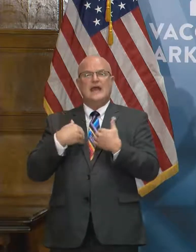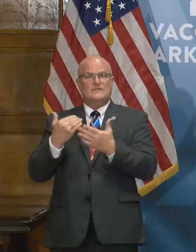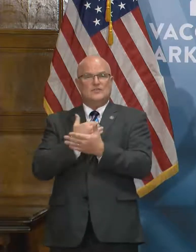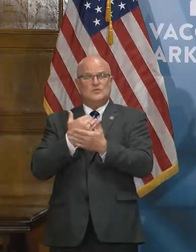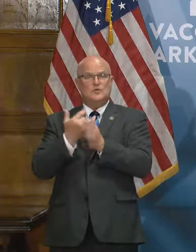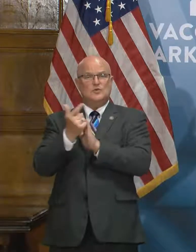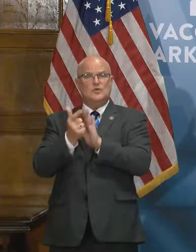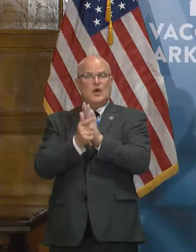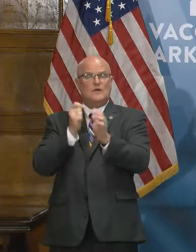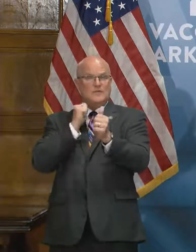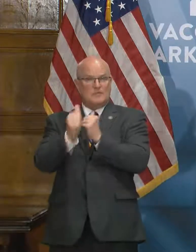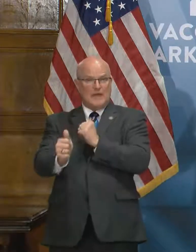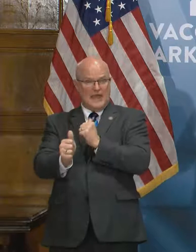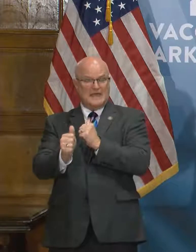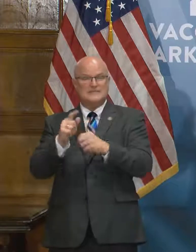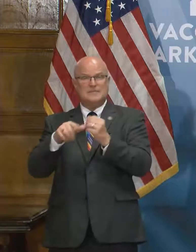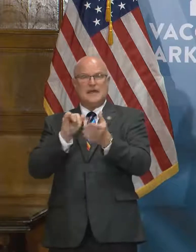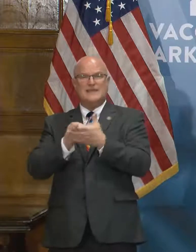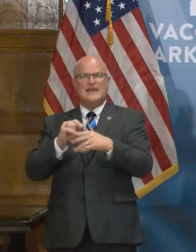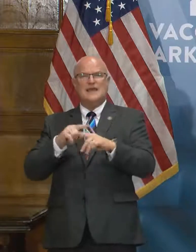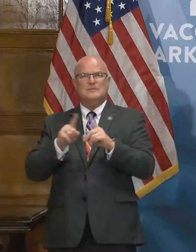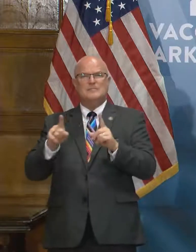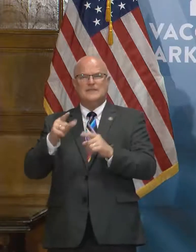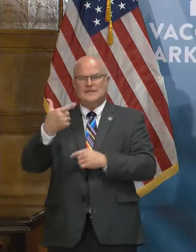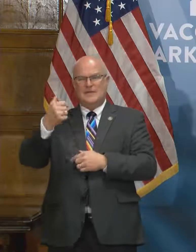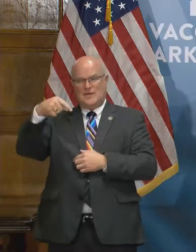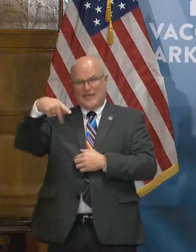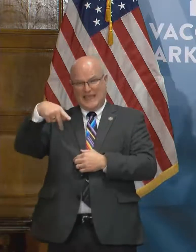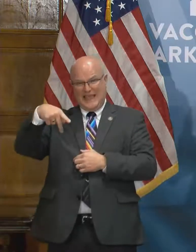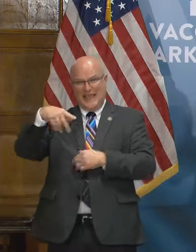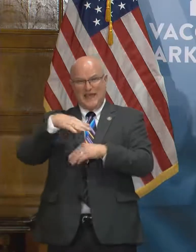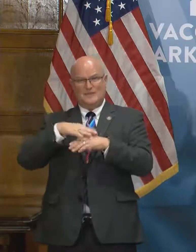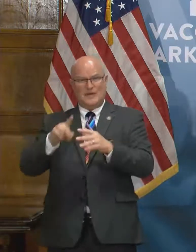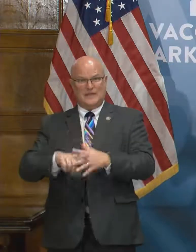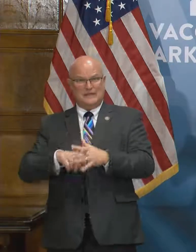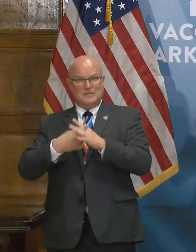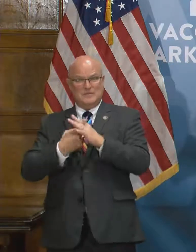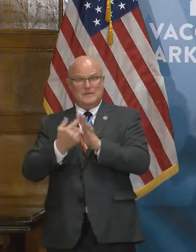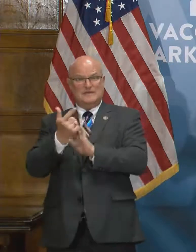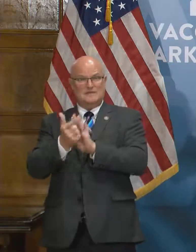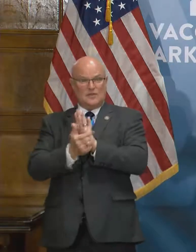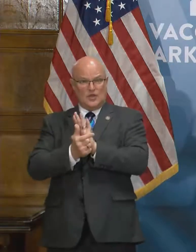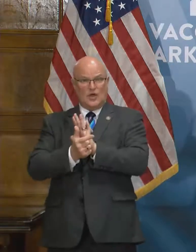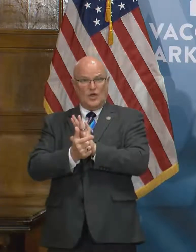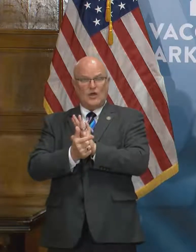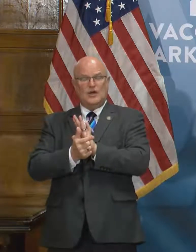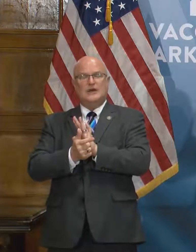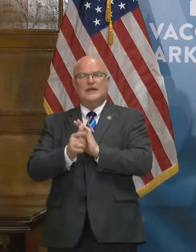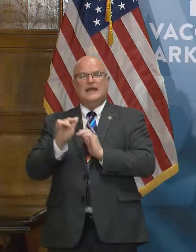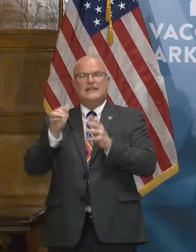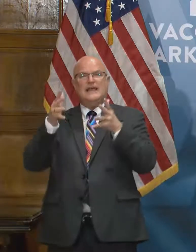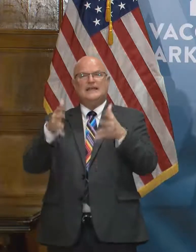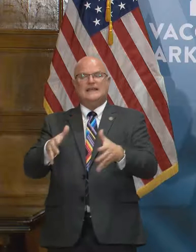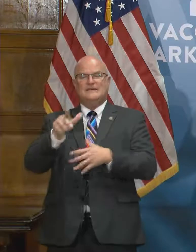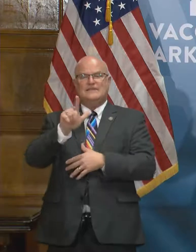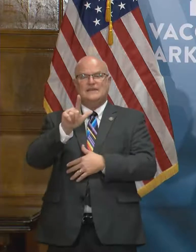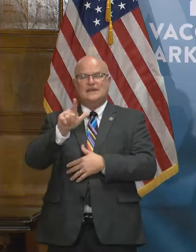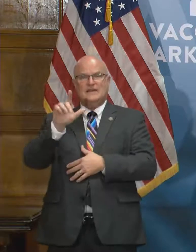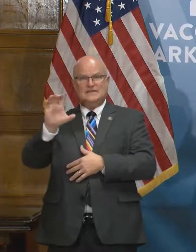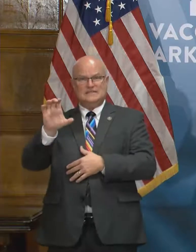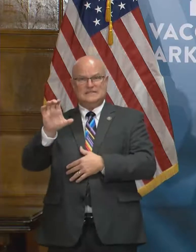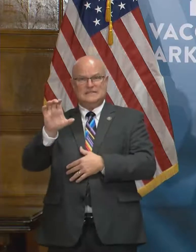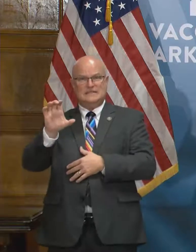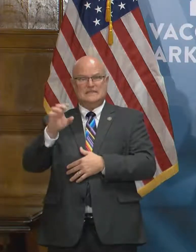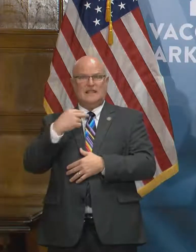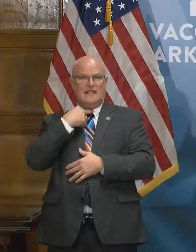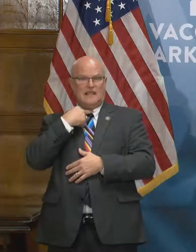law that was passed in reference to that, but there was a gap on the implementation of the law that left LLCs